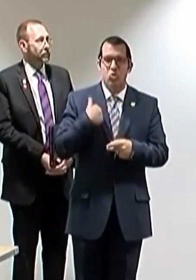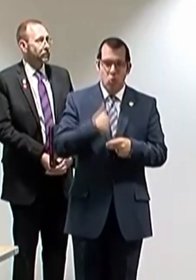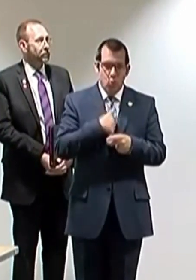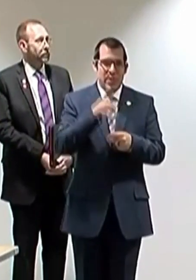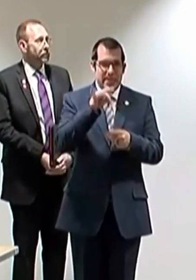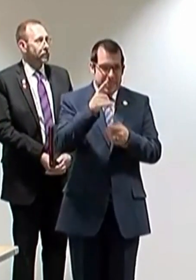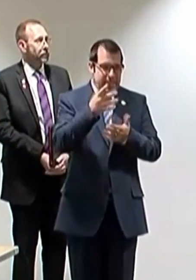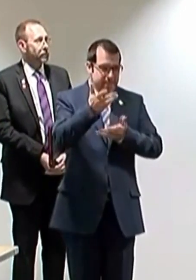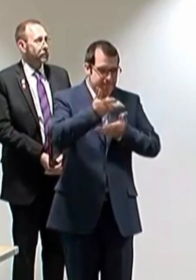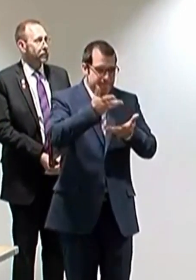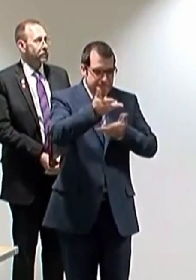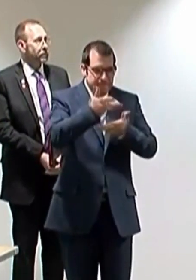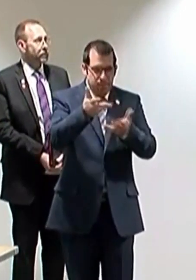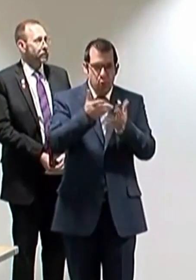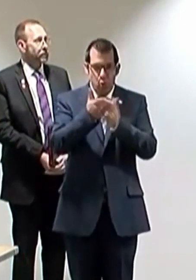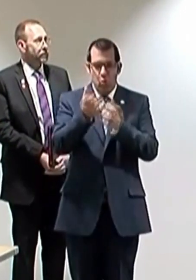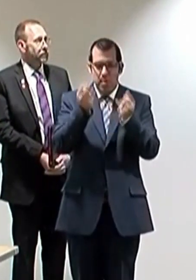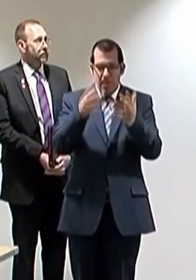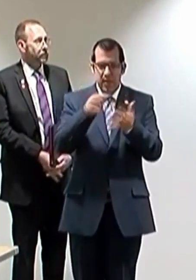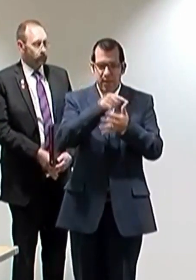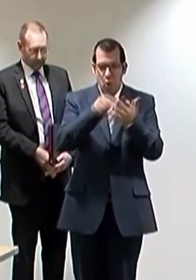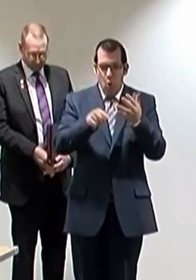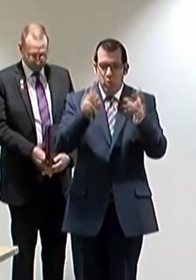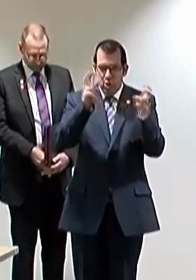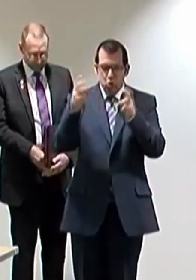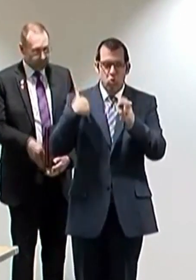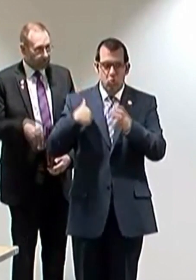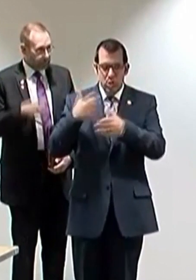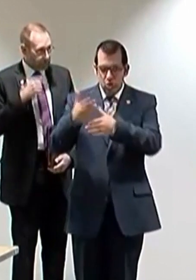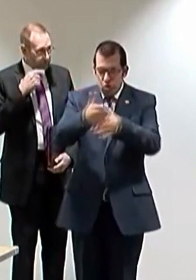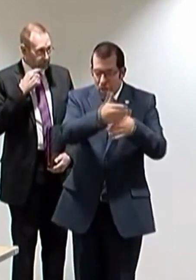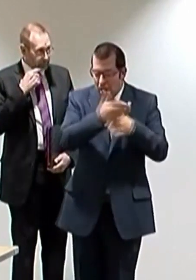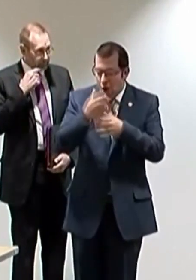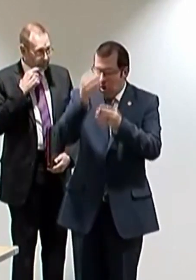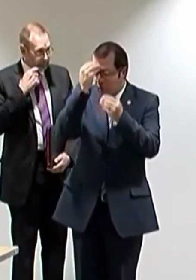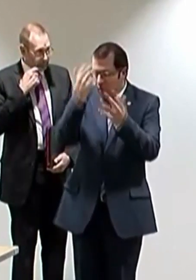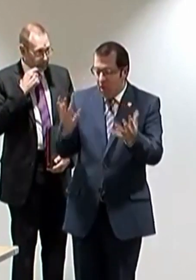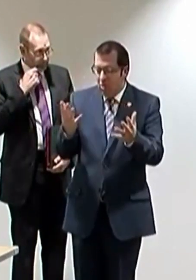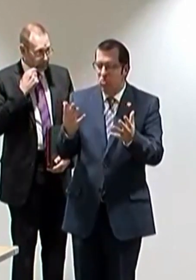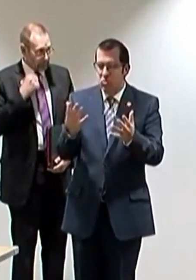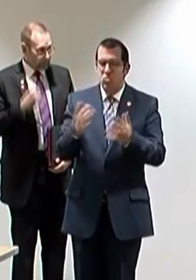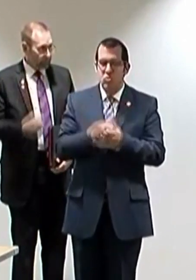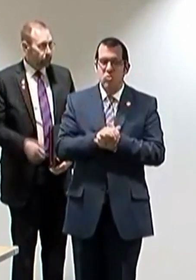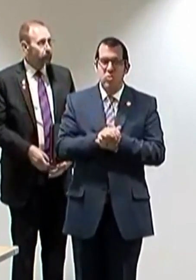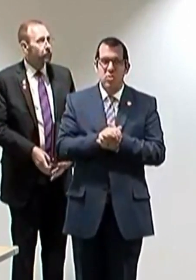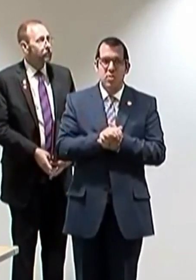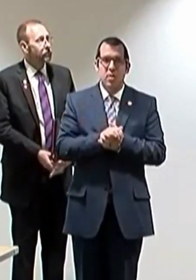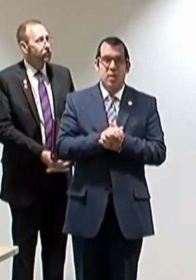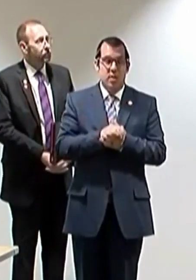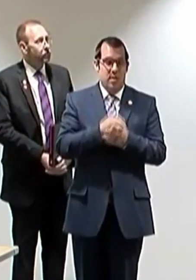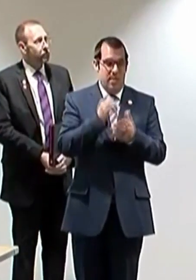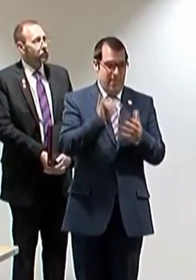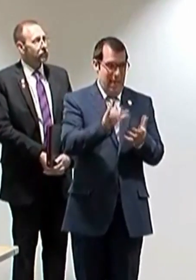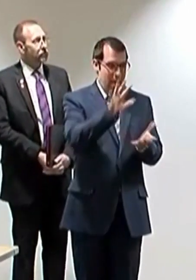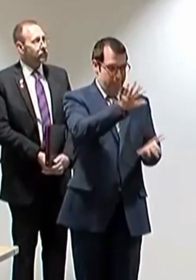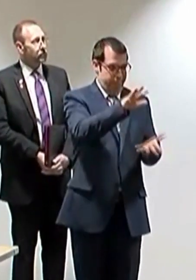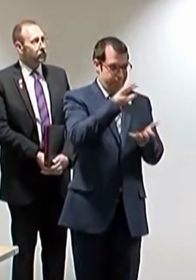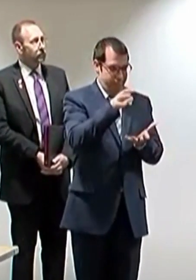lot of those issues, shared information, and I think from that we'll be able to make some